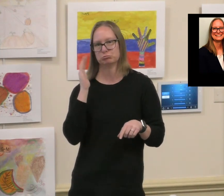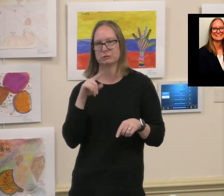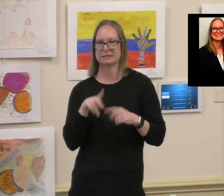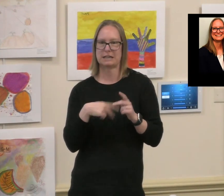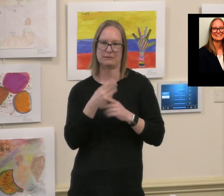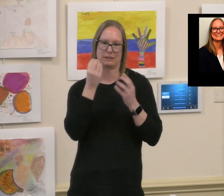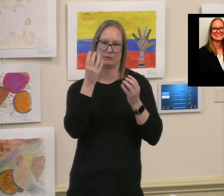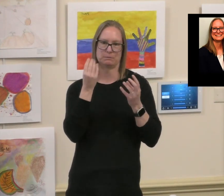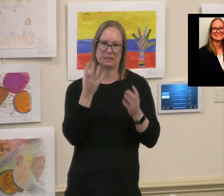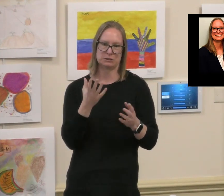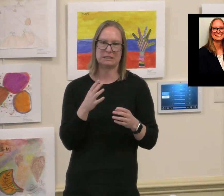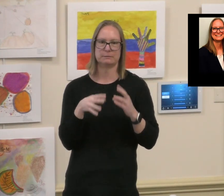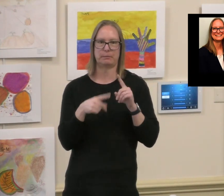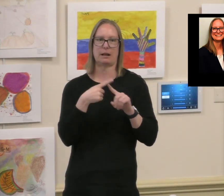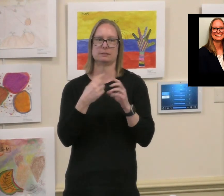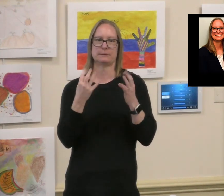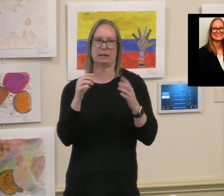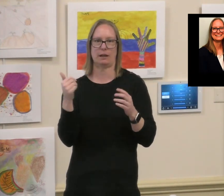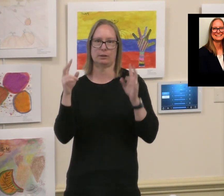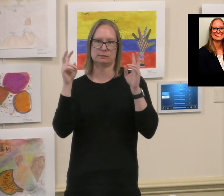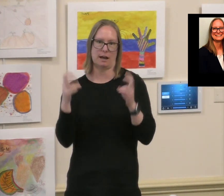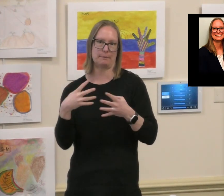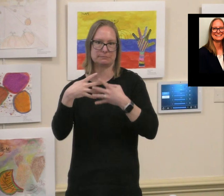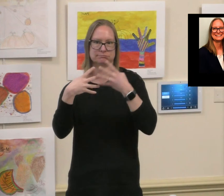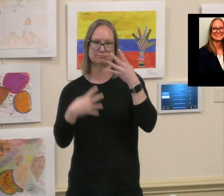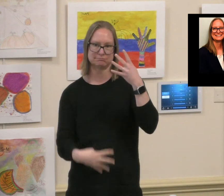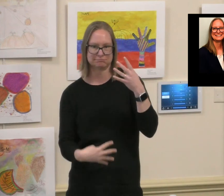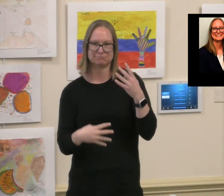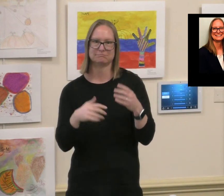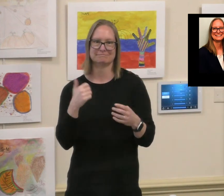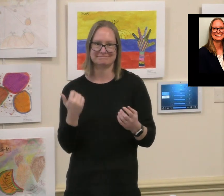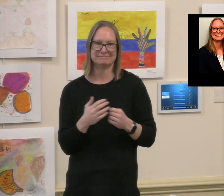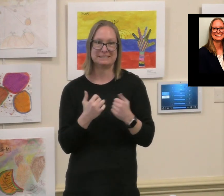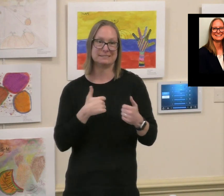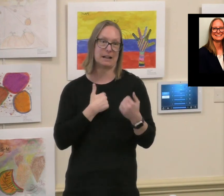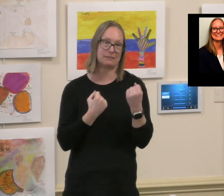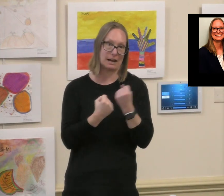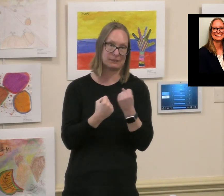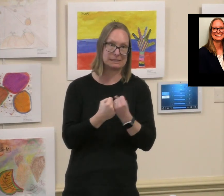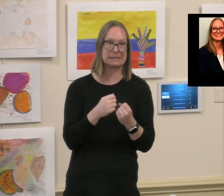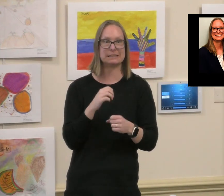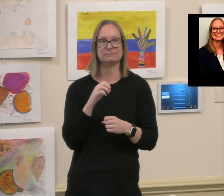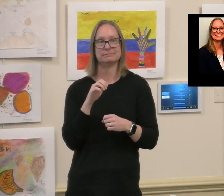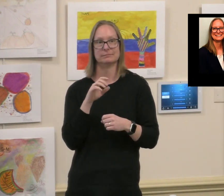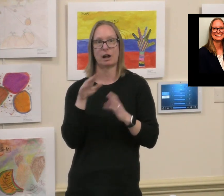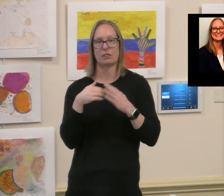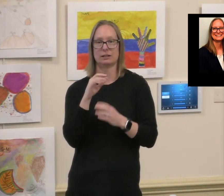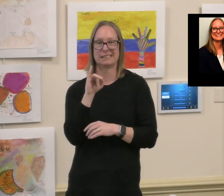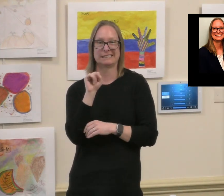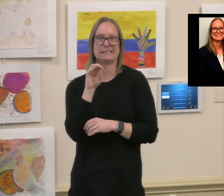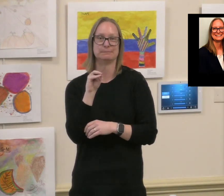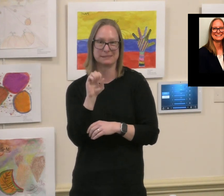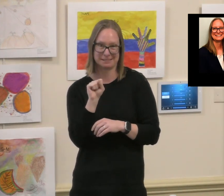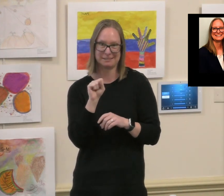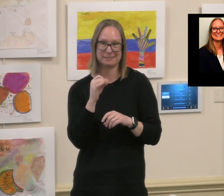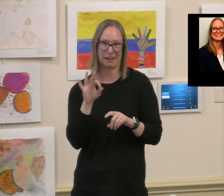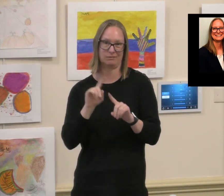related to the hospital itself. So I've given many presentations on a variety of different topics, self-advocacy, all of